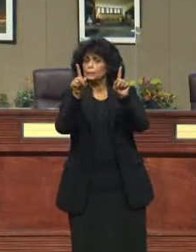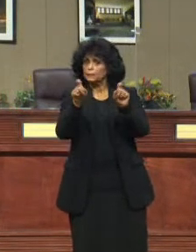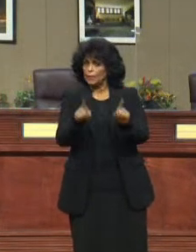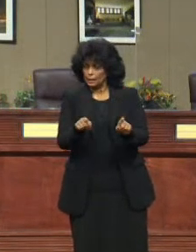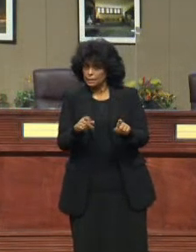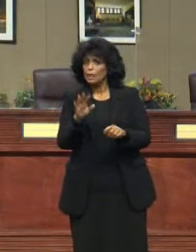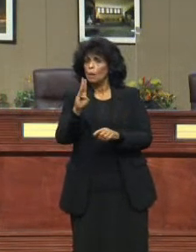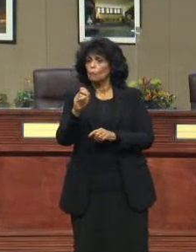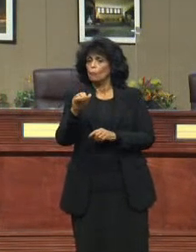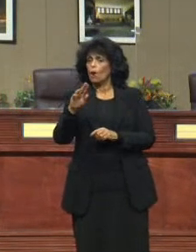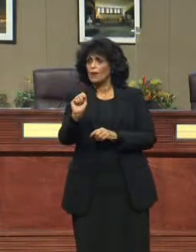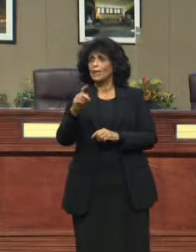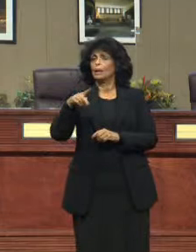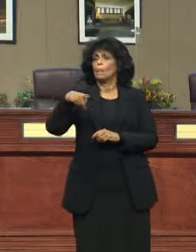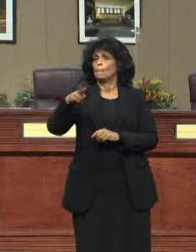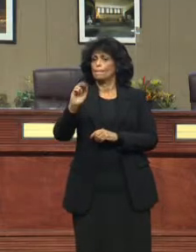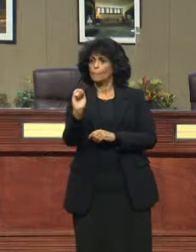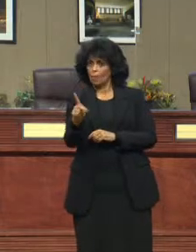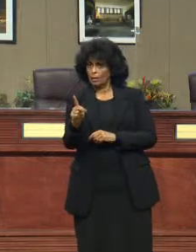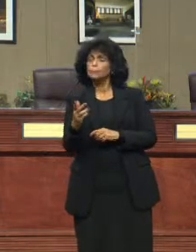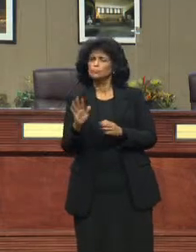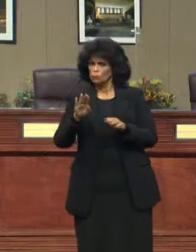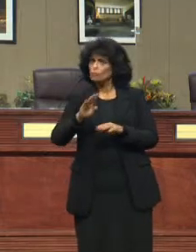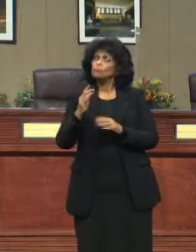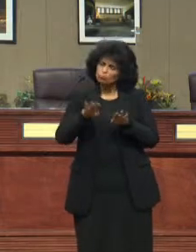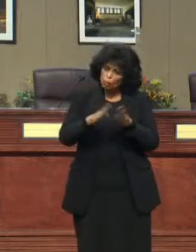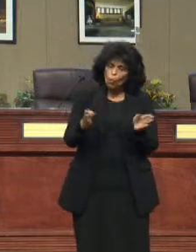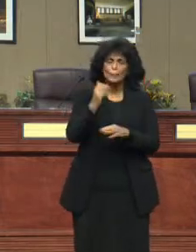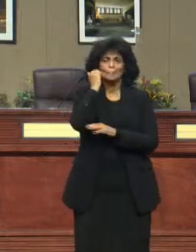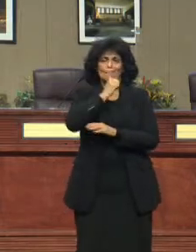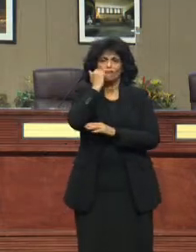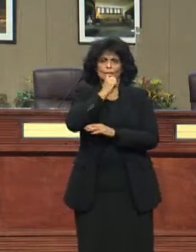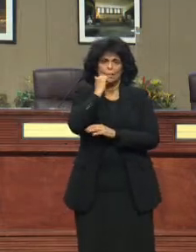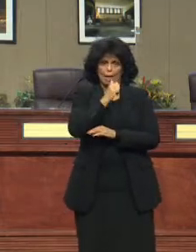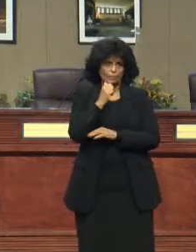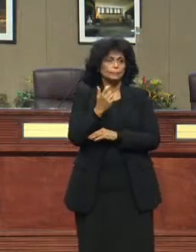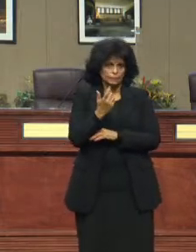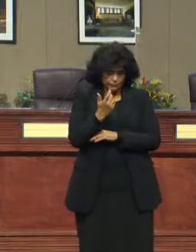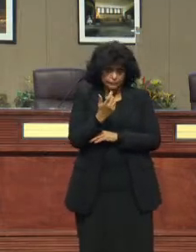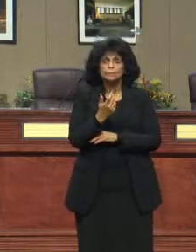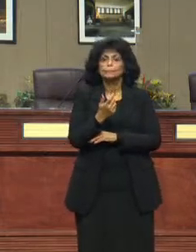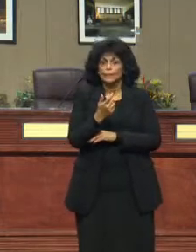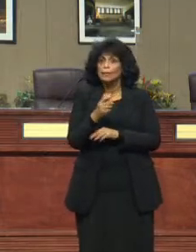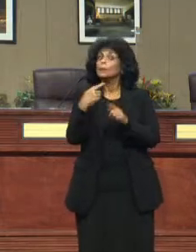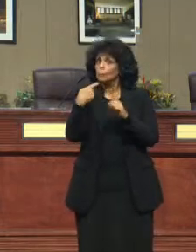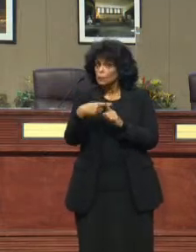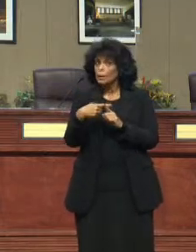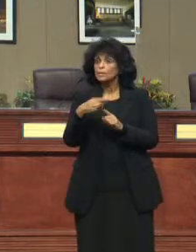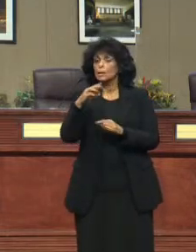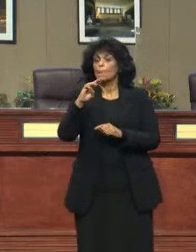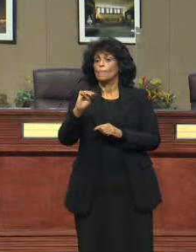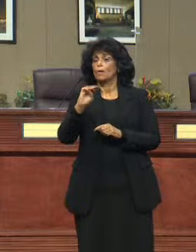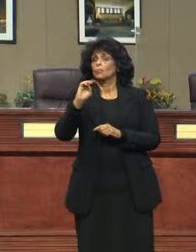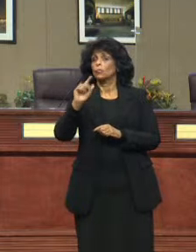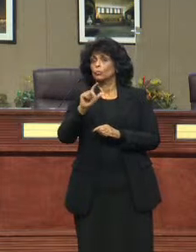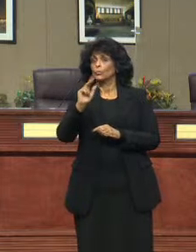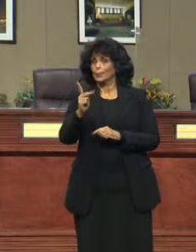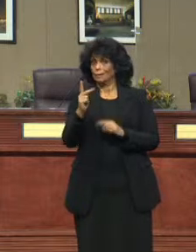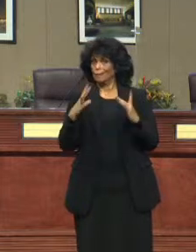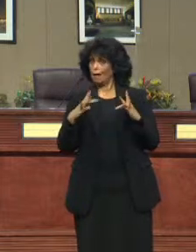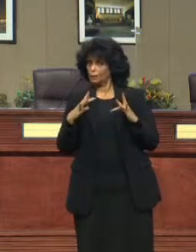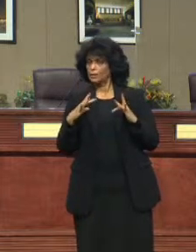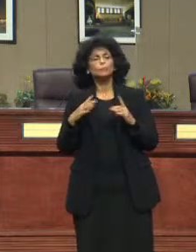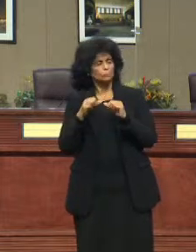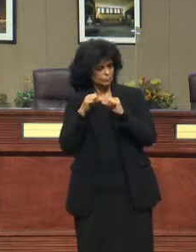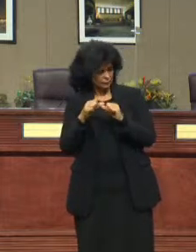to 5 p.m. 7 days a week. And Monday, the MLK holiday, they will continue to do